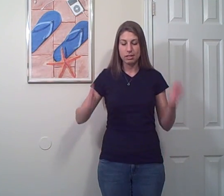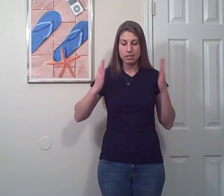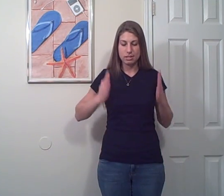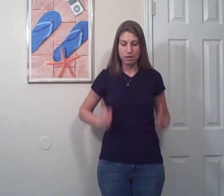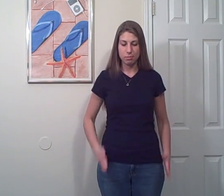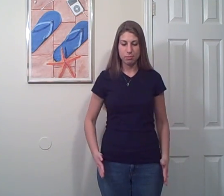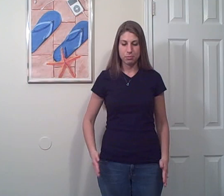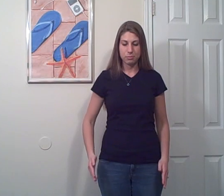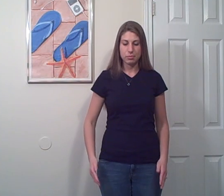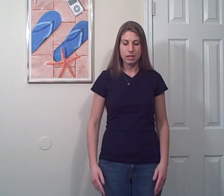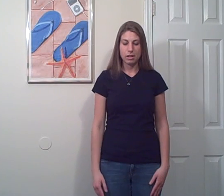So,